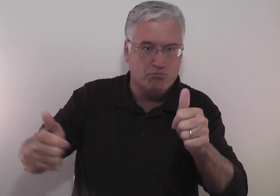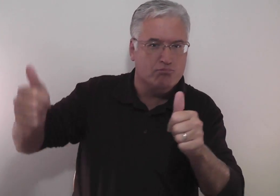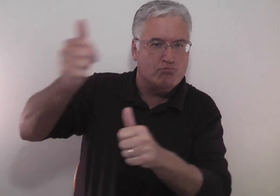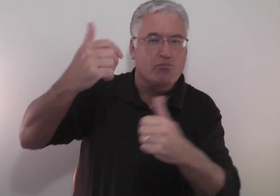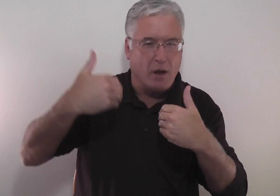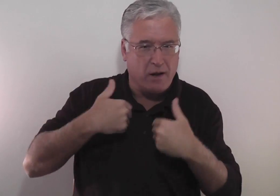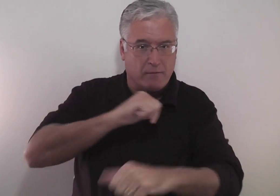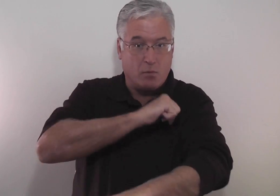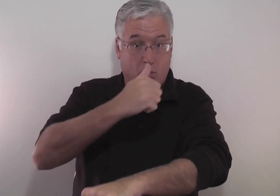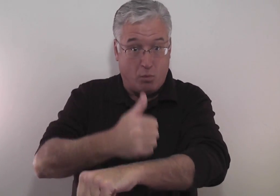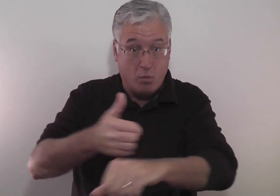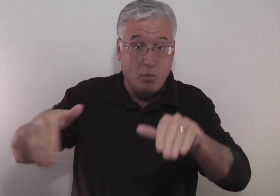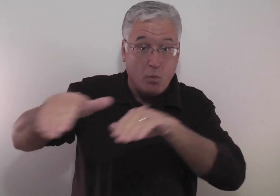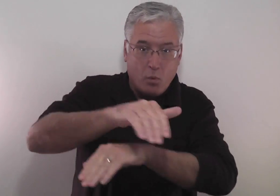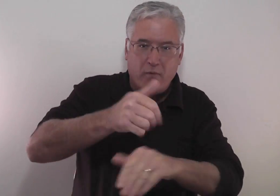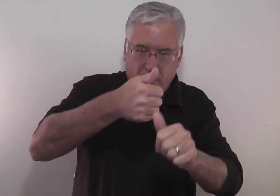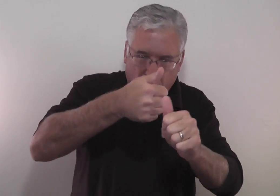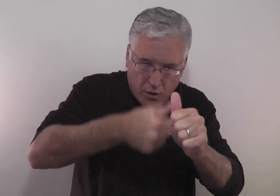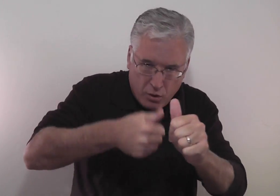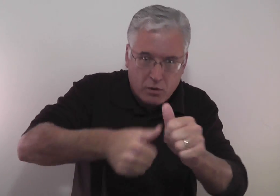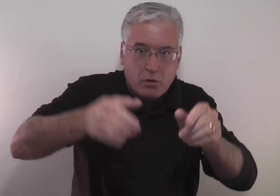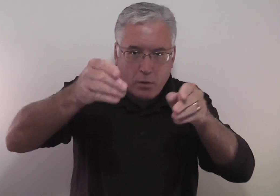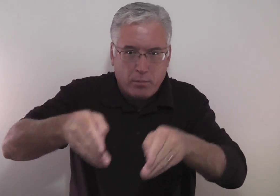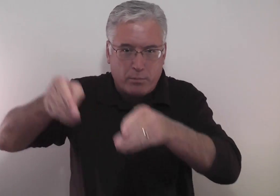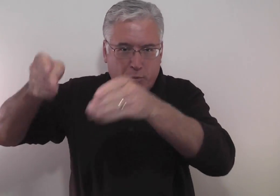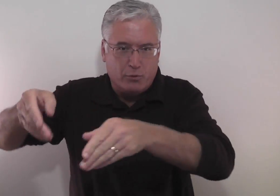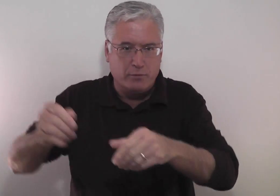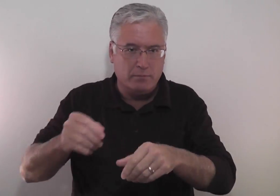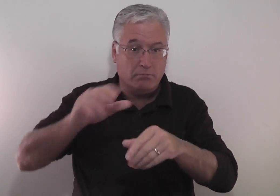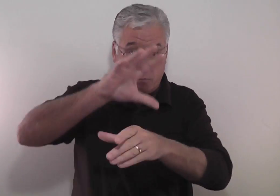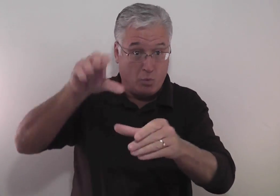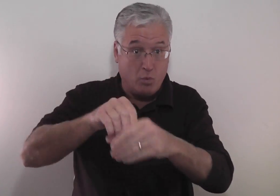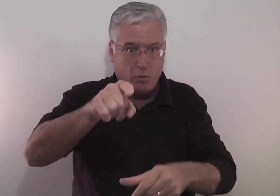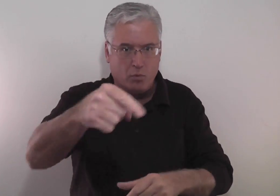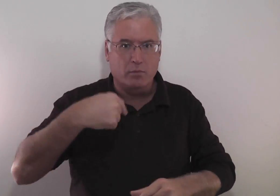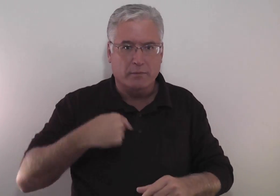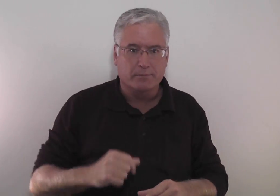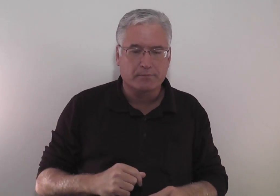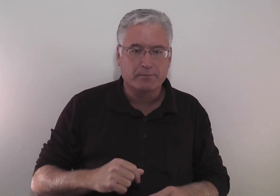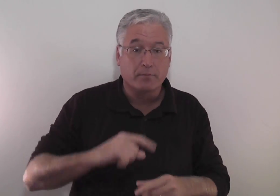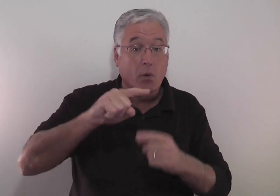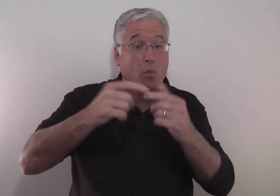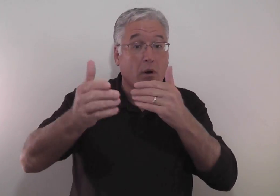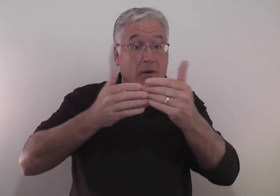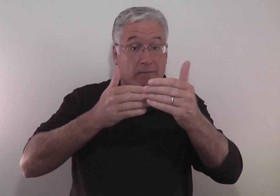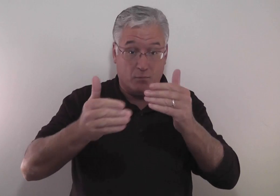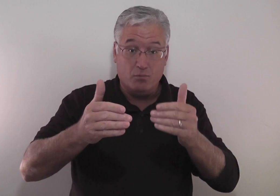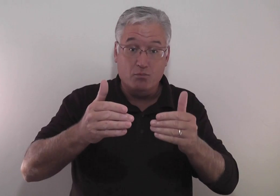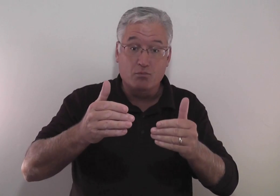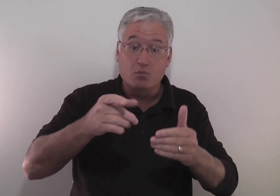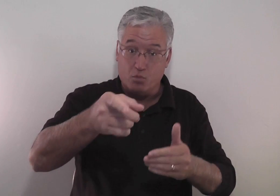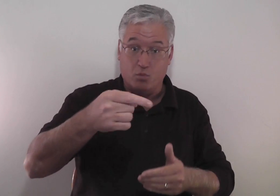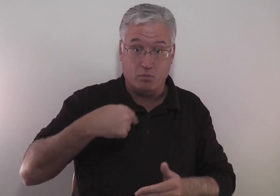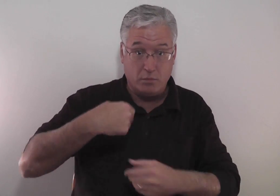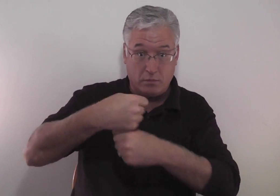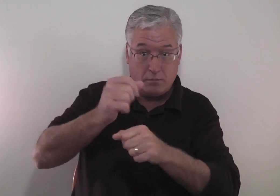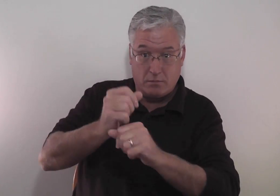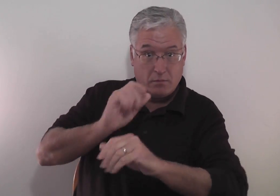under God himself. God is superior and has authority over each individual, including you and me.